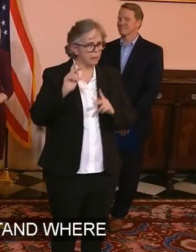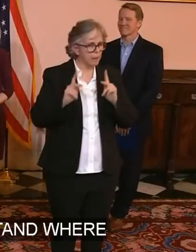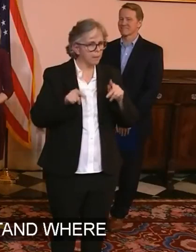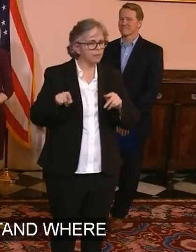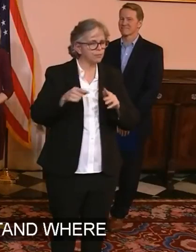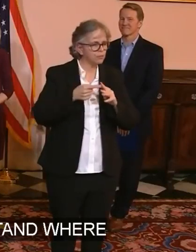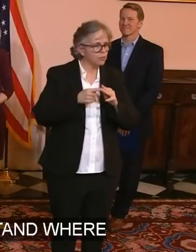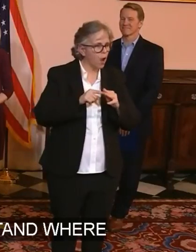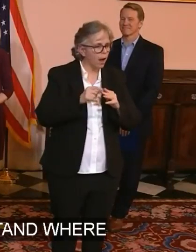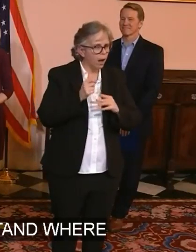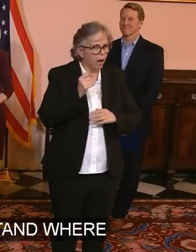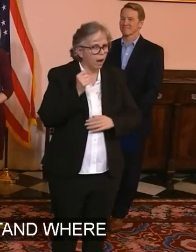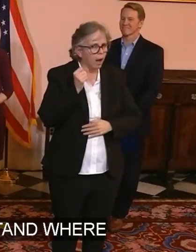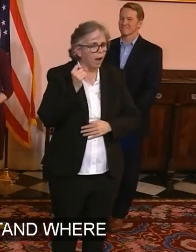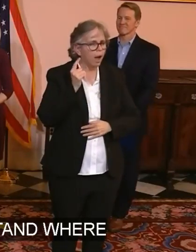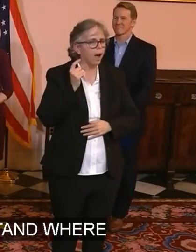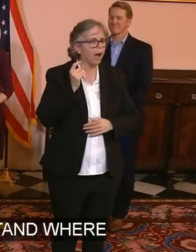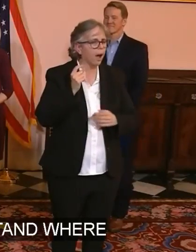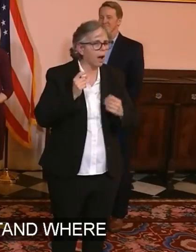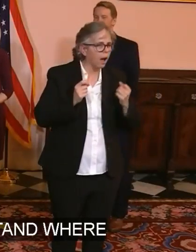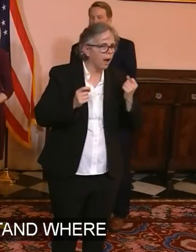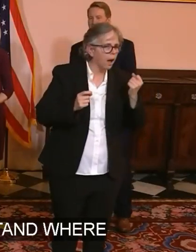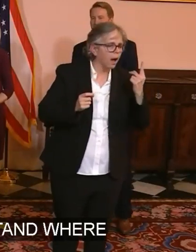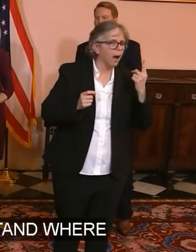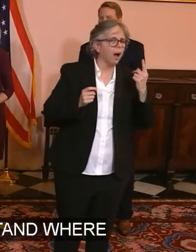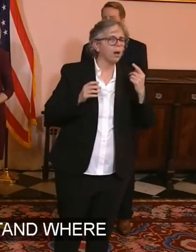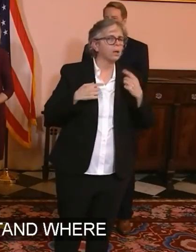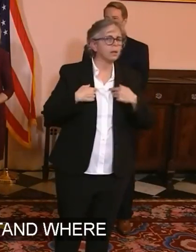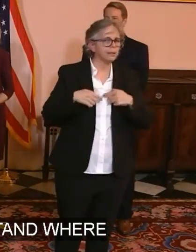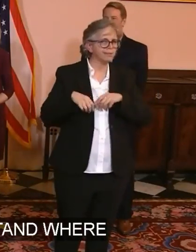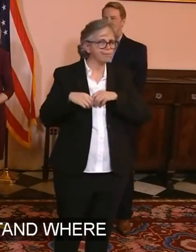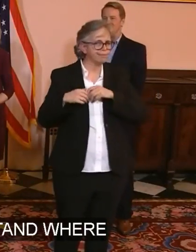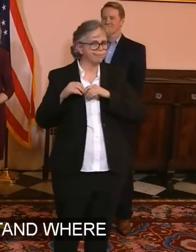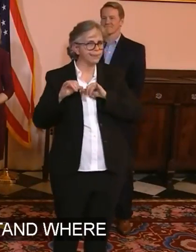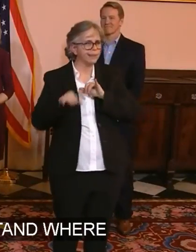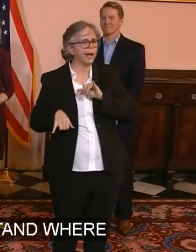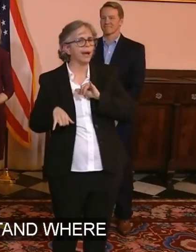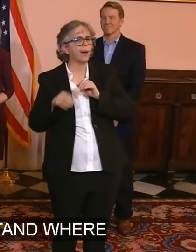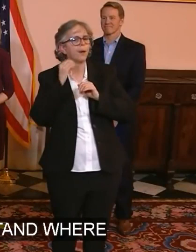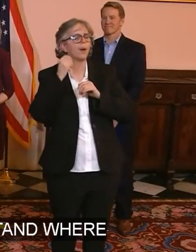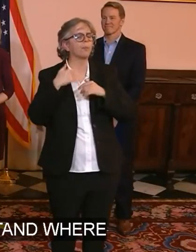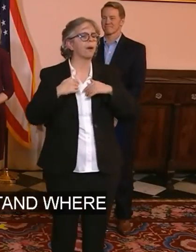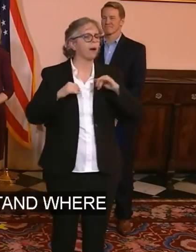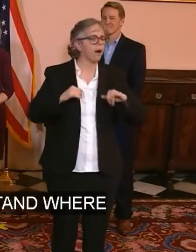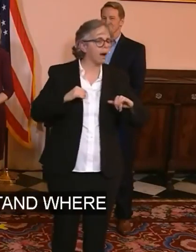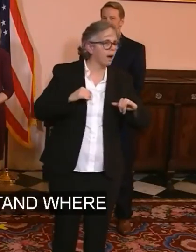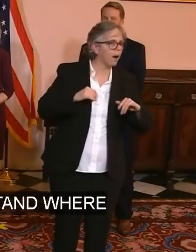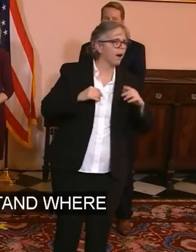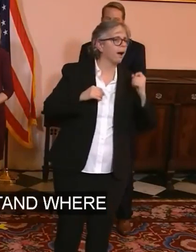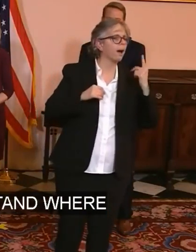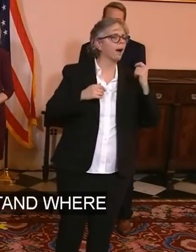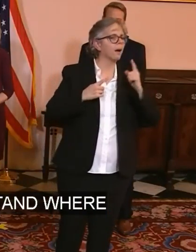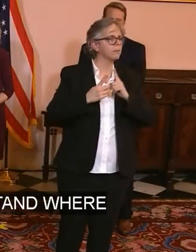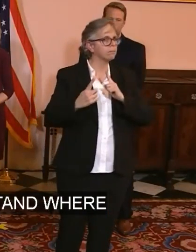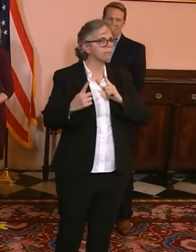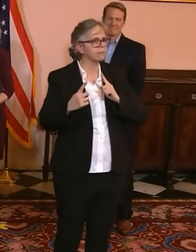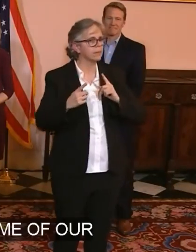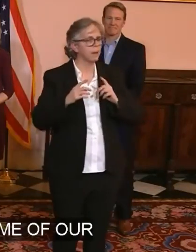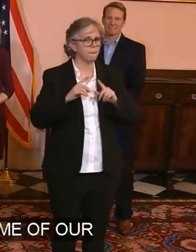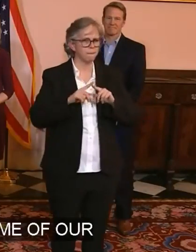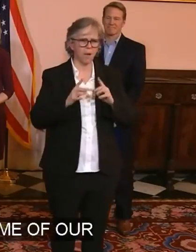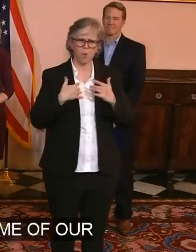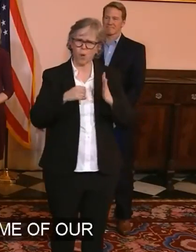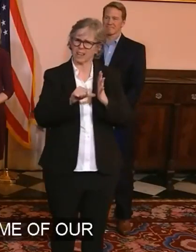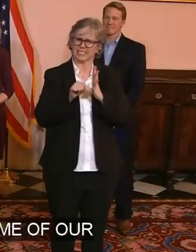and what they have to do. But it's also clear to me that some of our fellow citizens do not